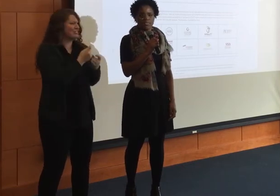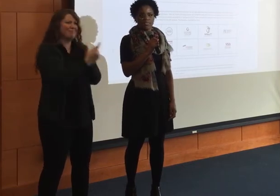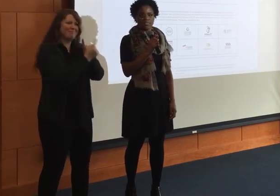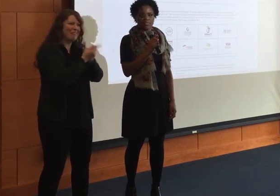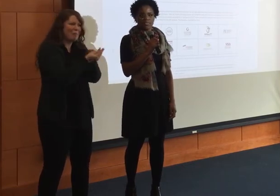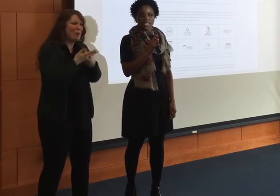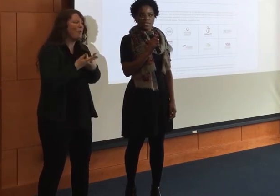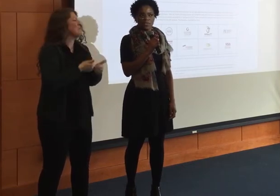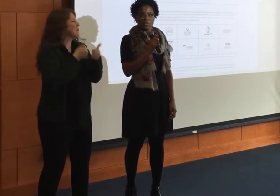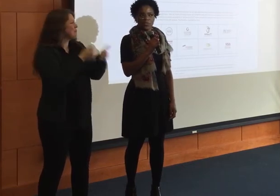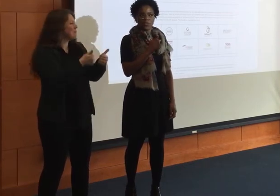Thank you.